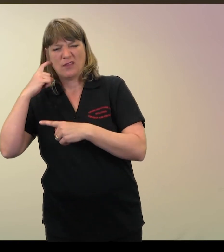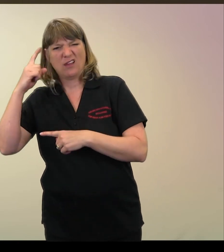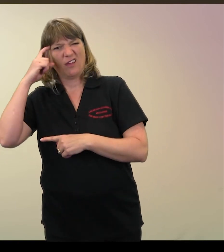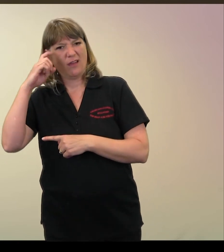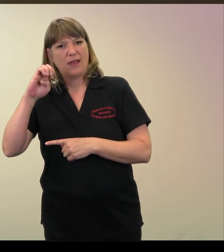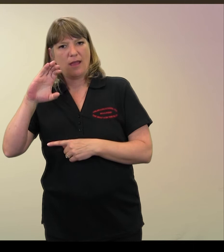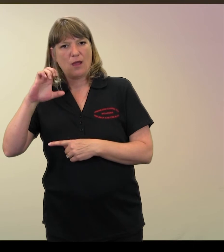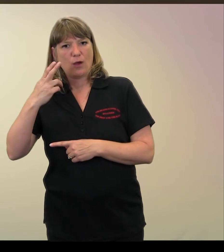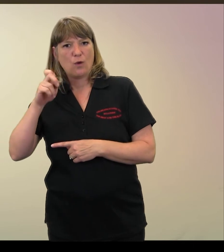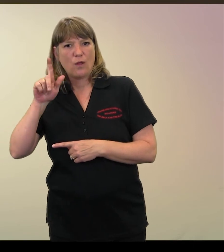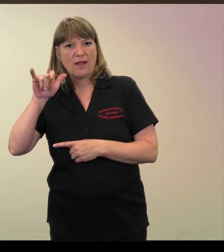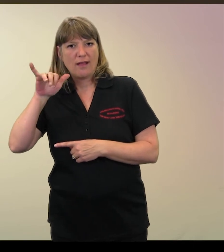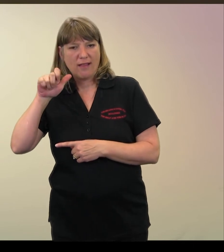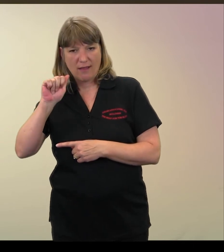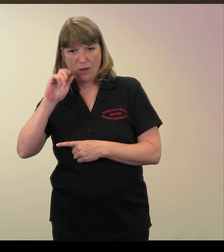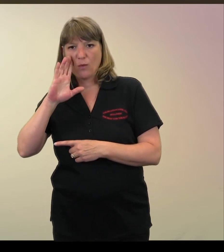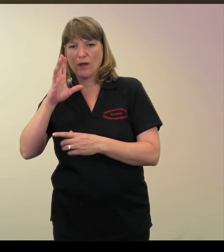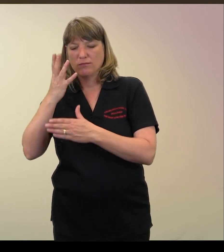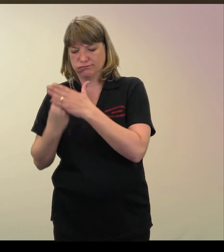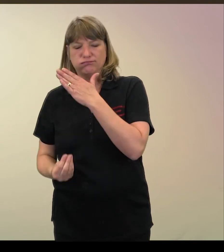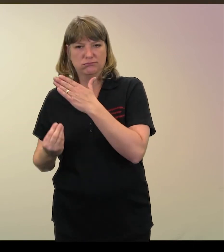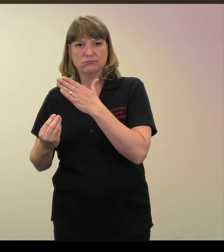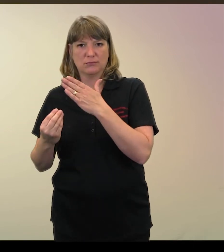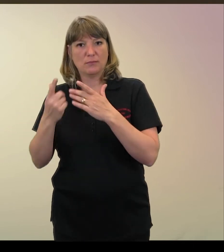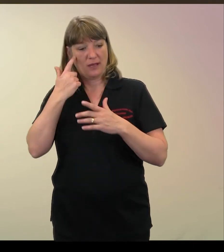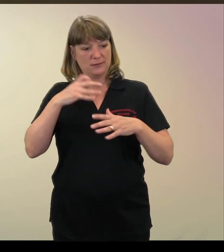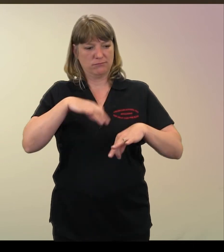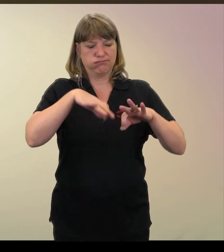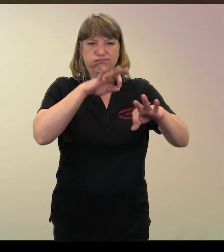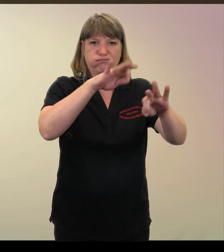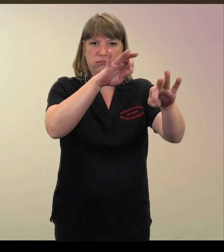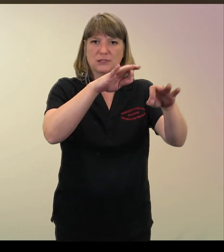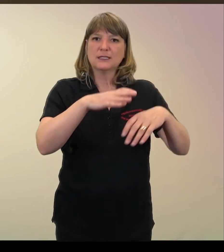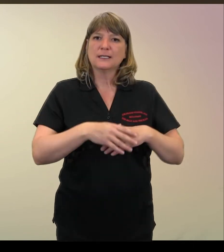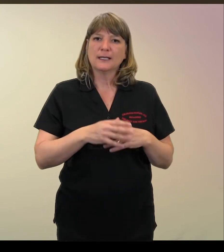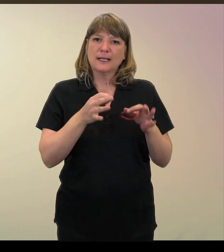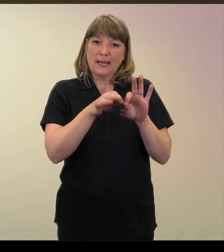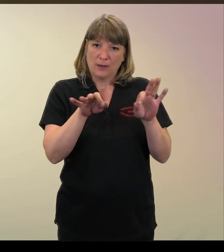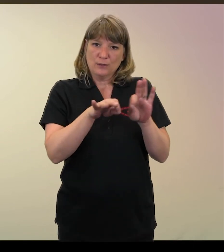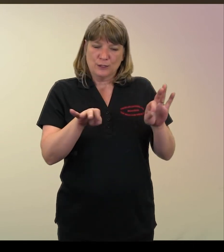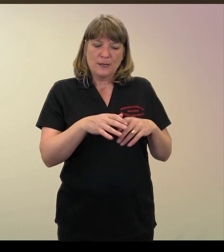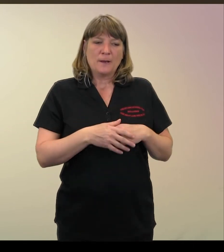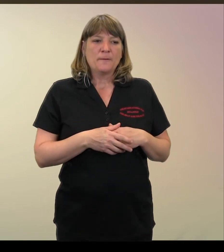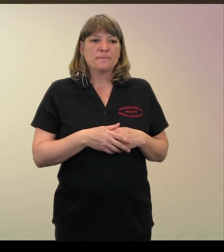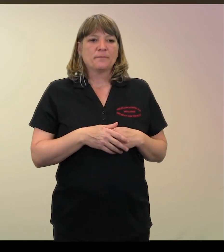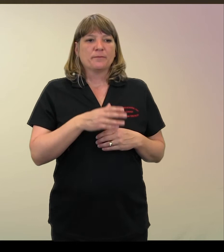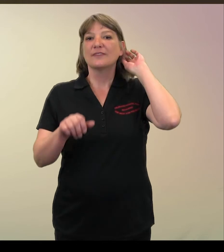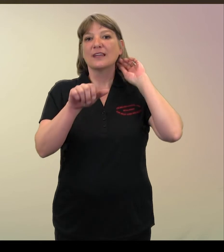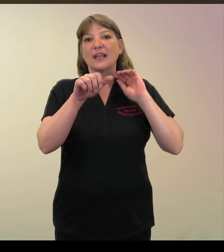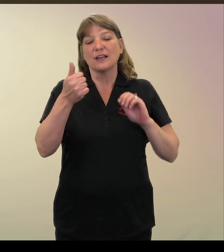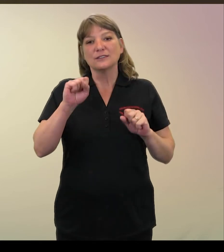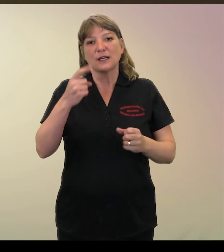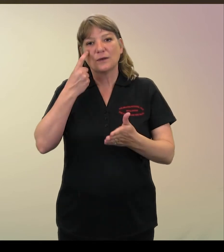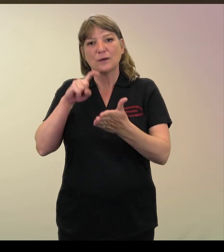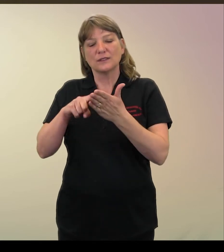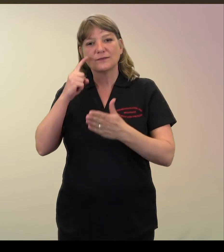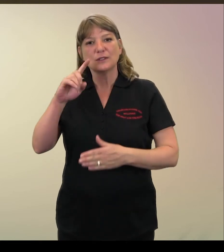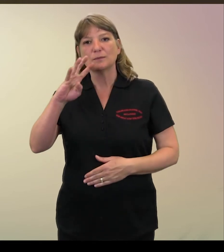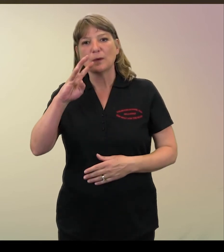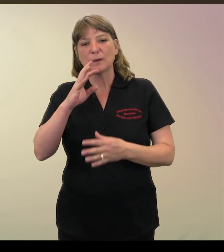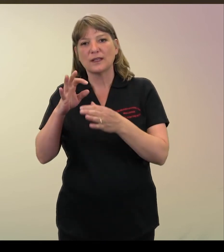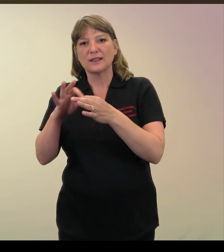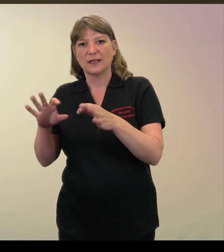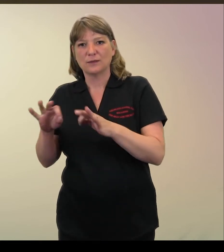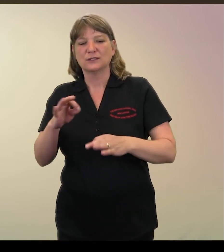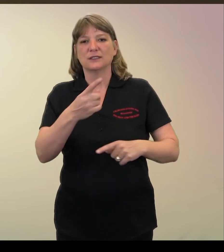signs, we would expect echolalia to disappear as they acquire more language. Another thing that we can see